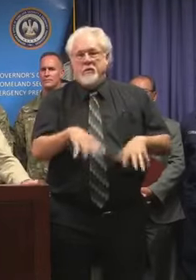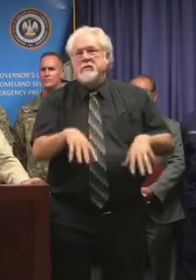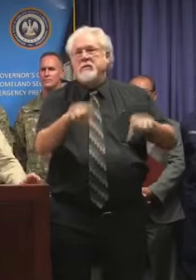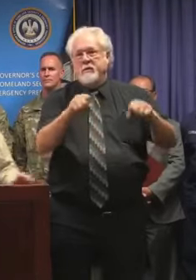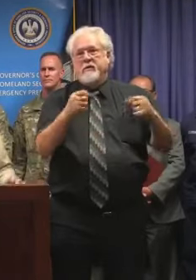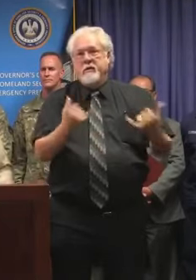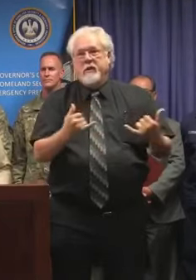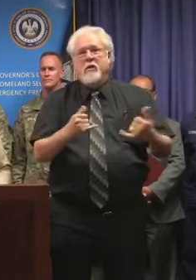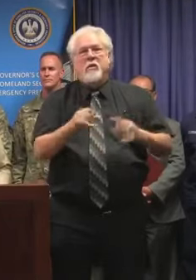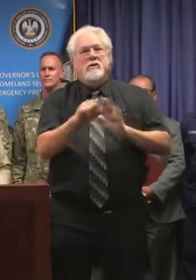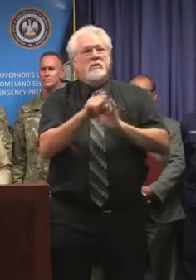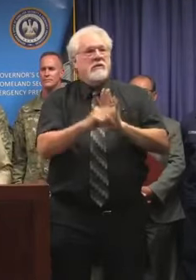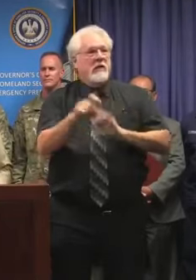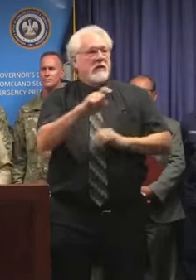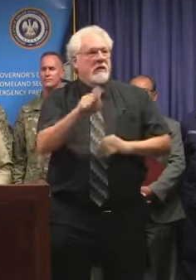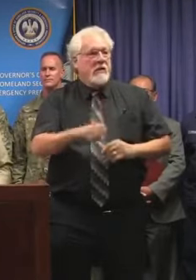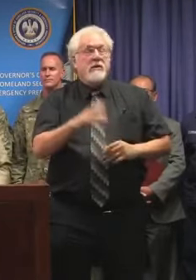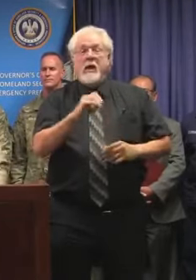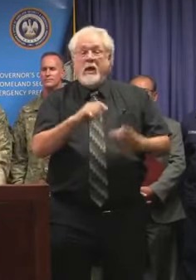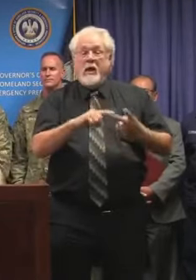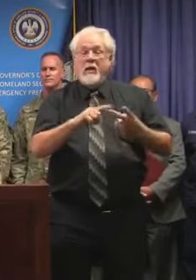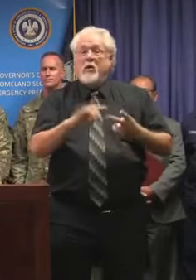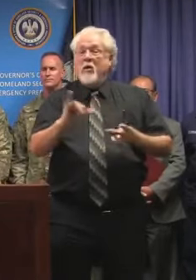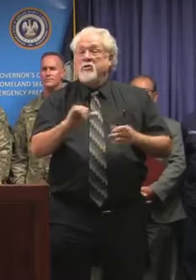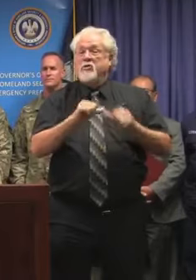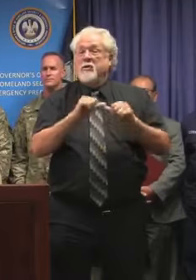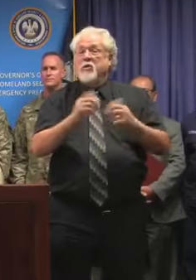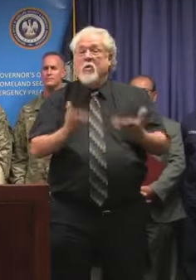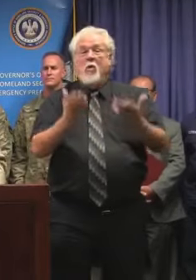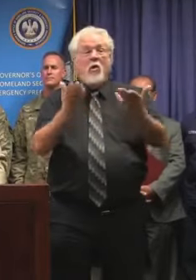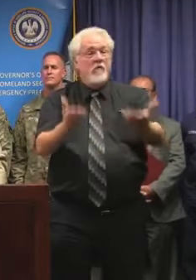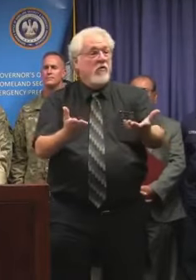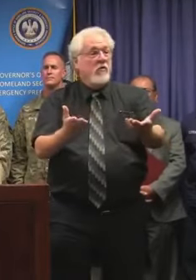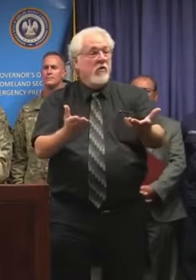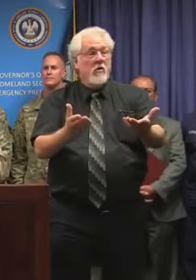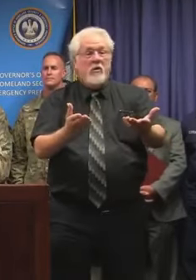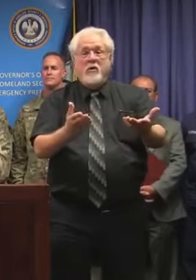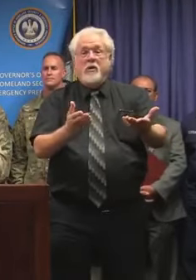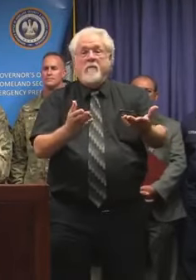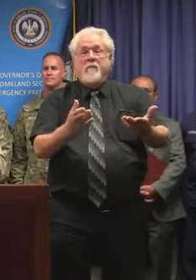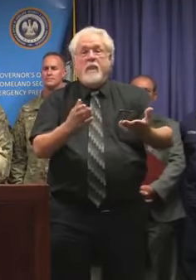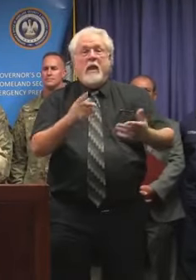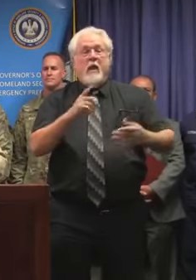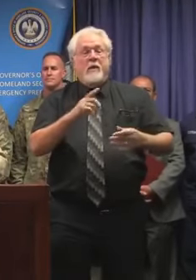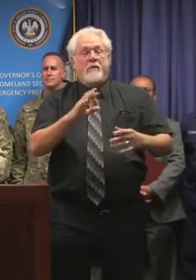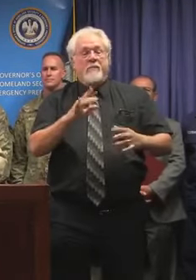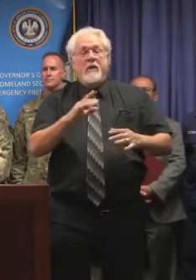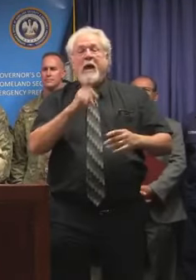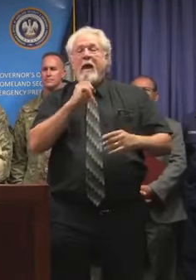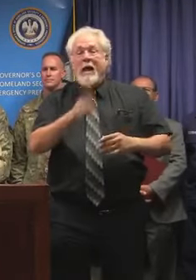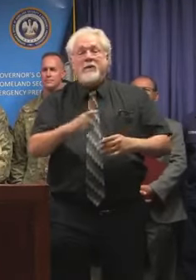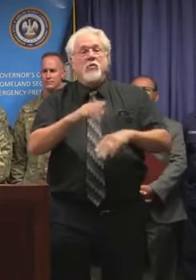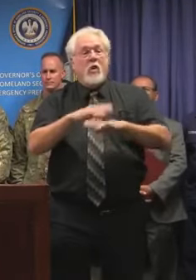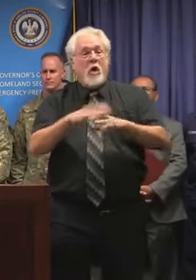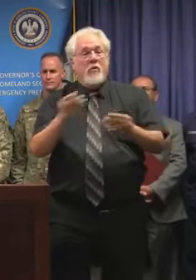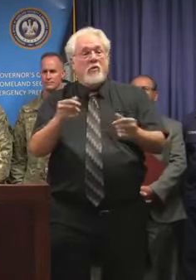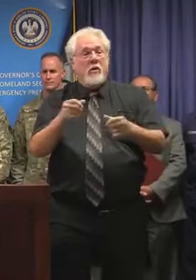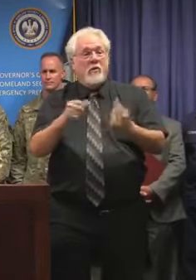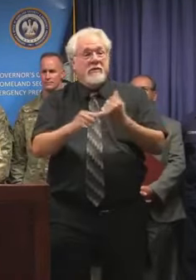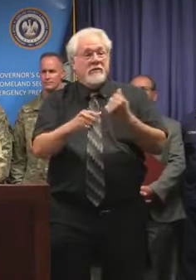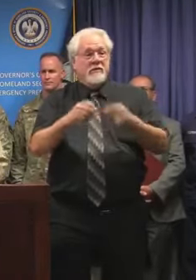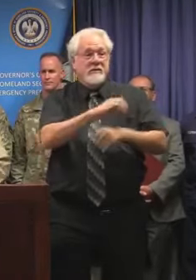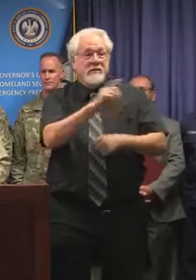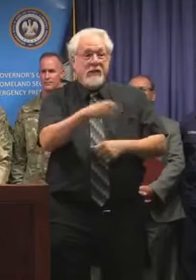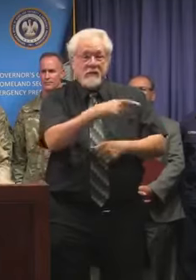now in the state of Texas. In addition to that, we would continue to offer, in addition to our actual on-the-ground assistance to the folks in